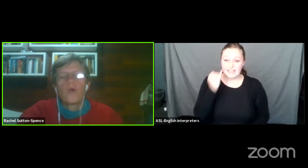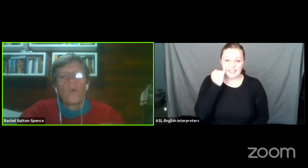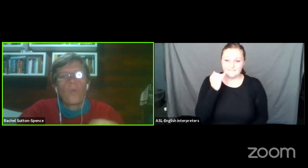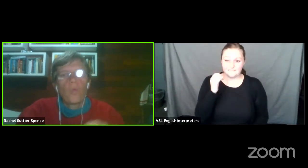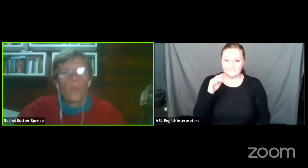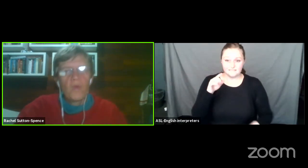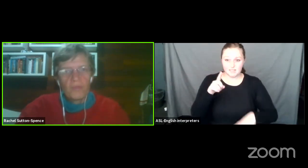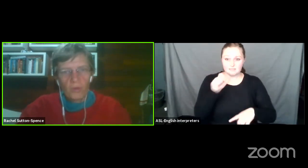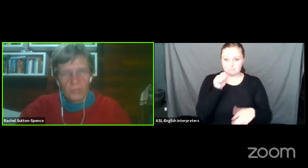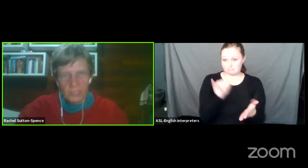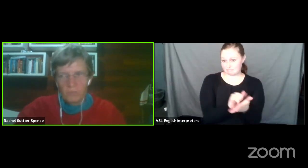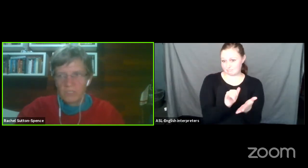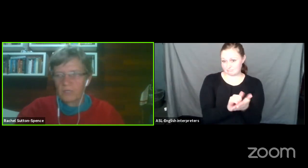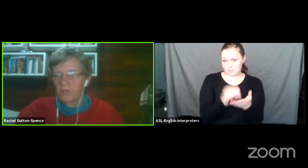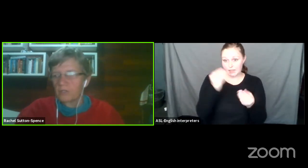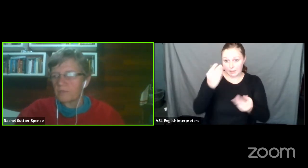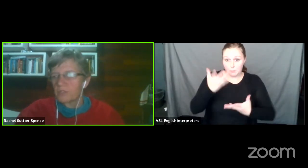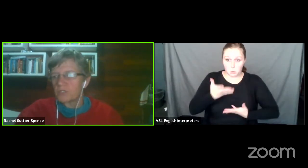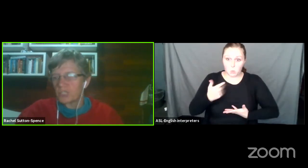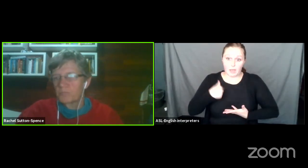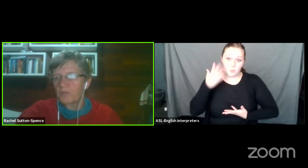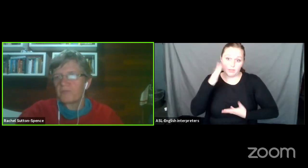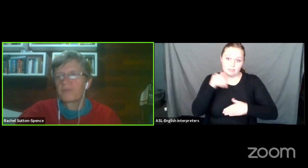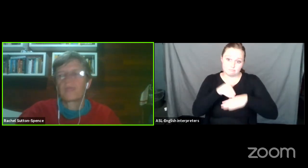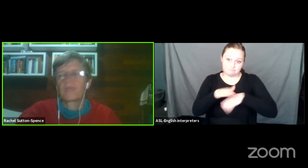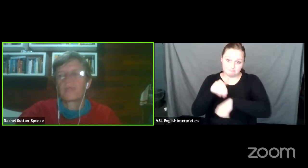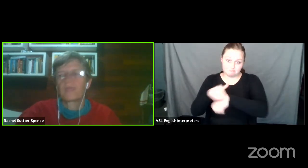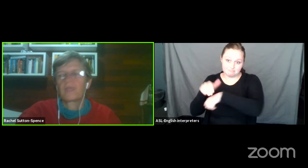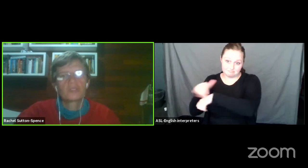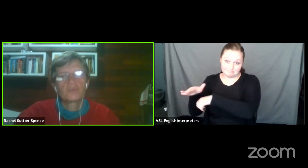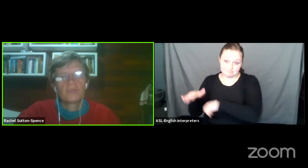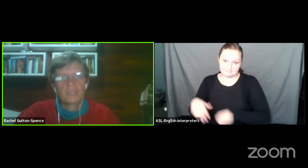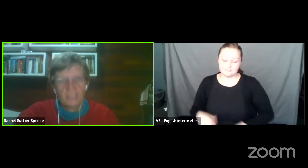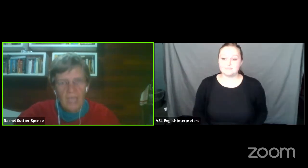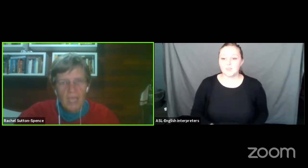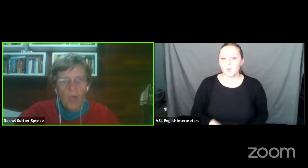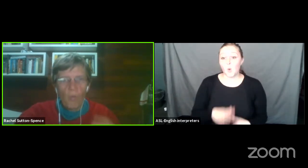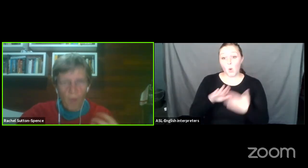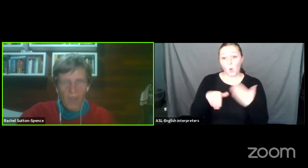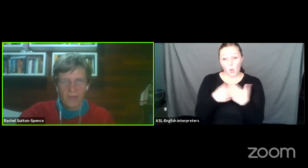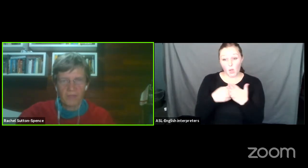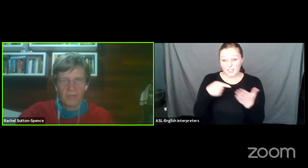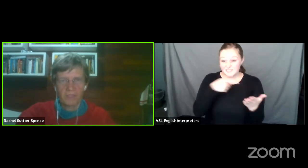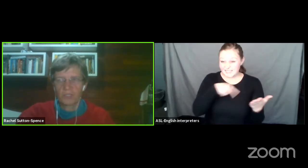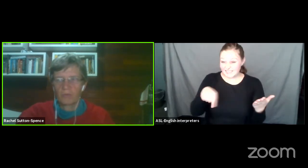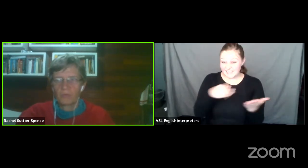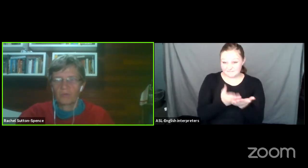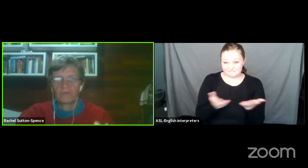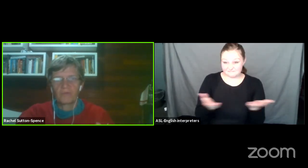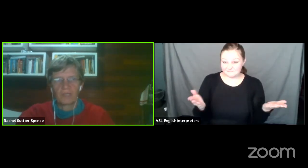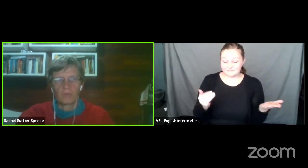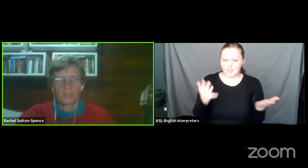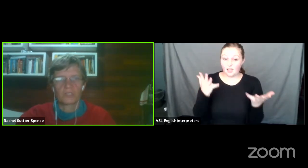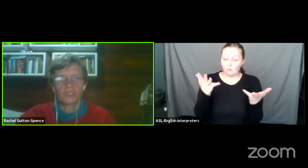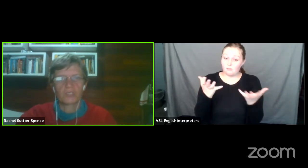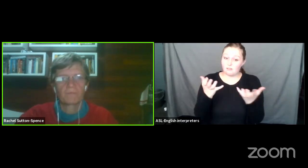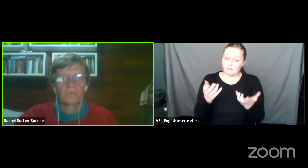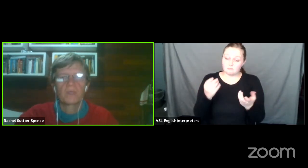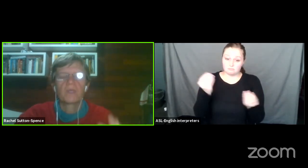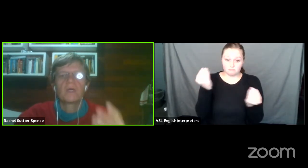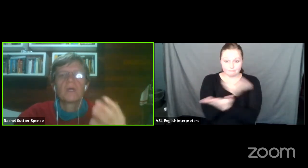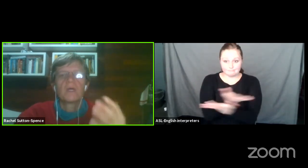So with all this material, just briefly, I want to say why I think this is so important for